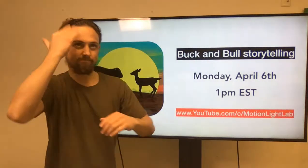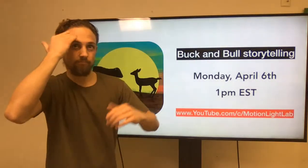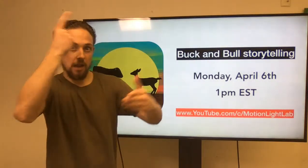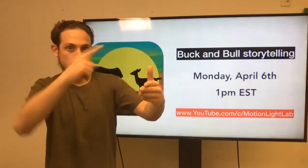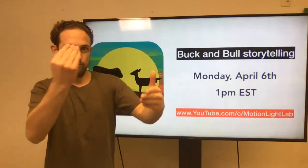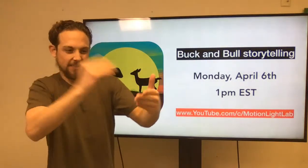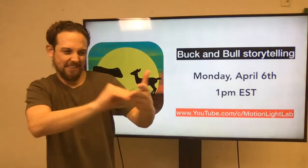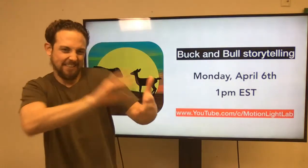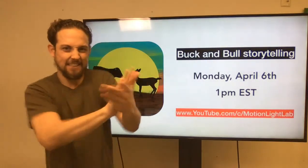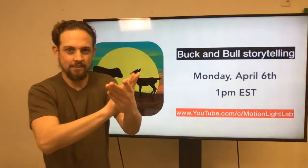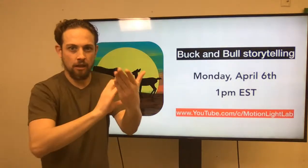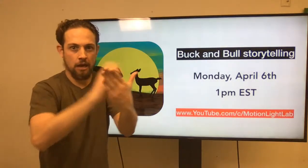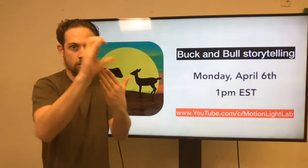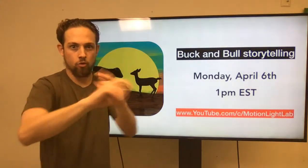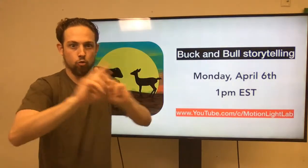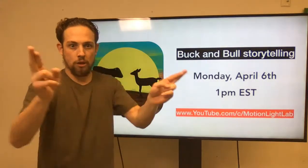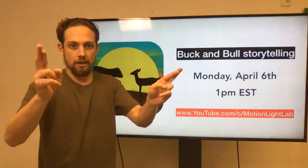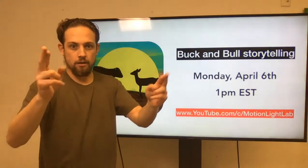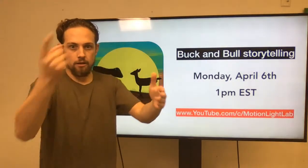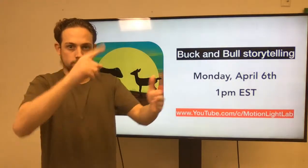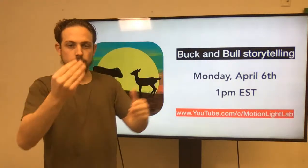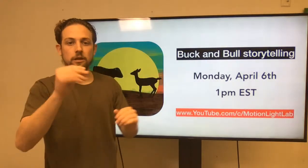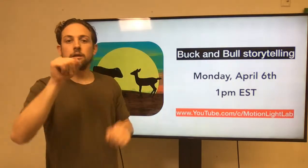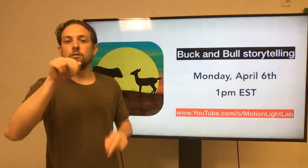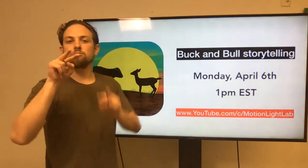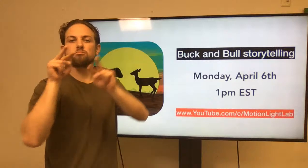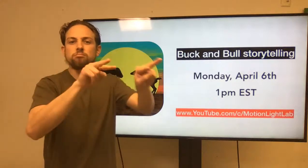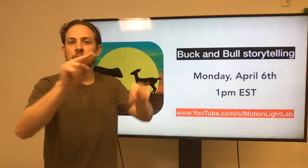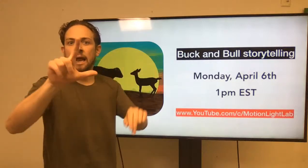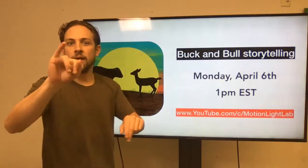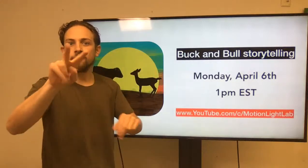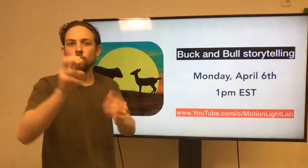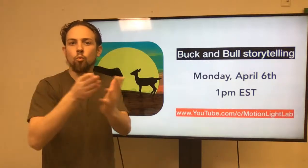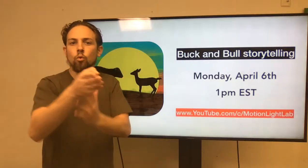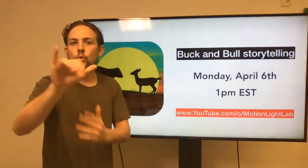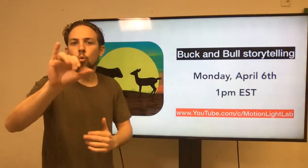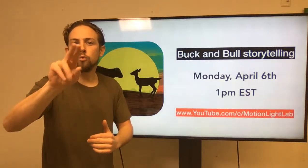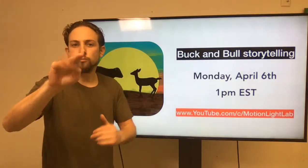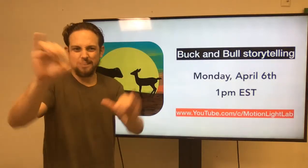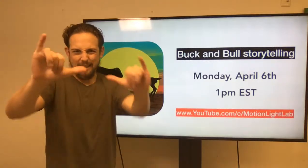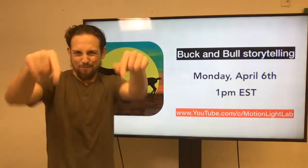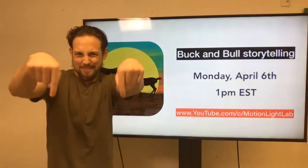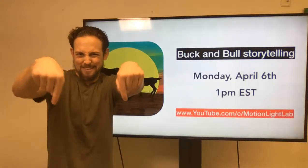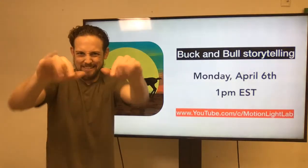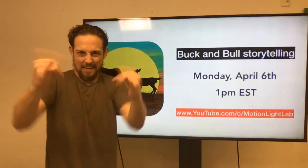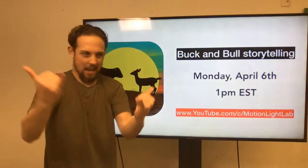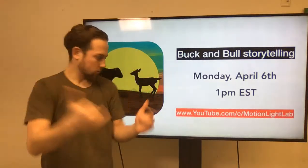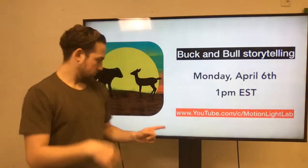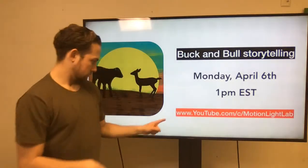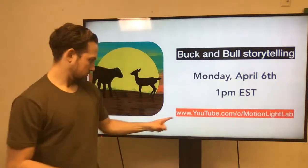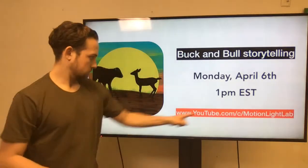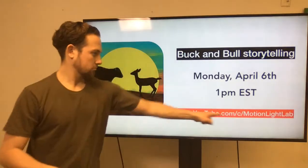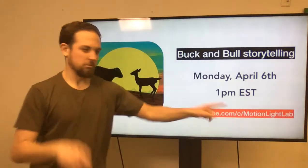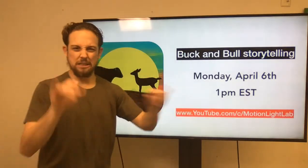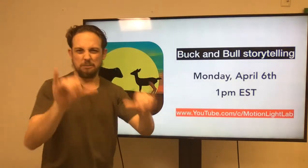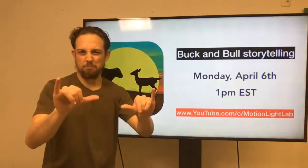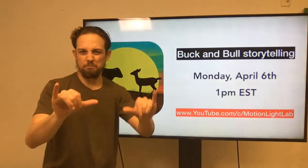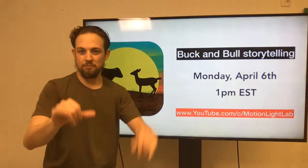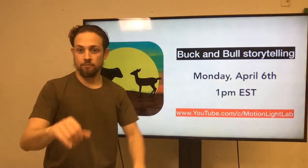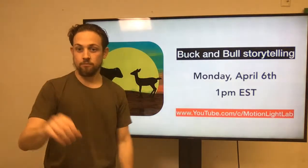Time. So put it on your calendars and be ready to watch next Monday. You can watch that live through YouTube, just like you're